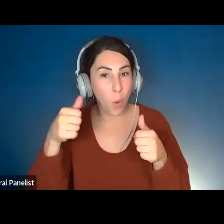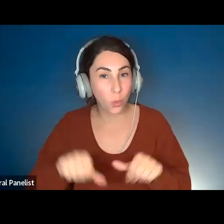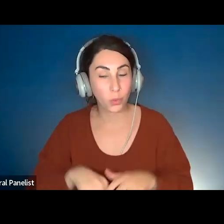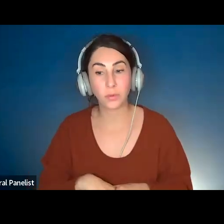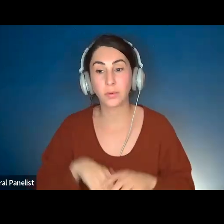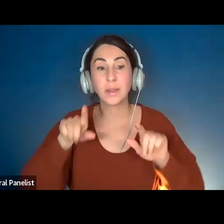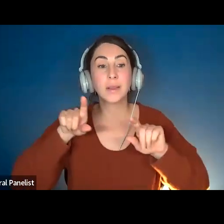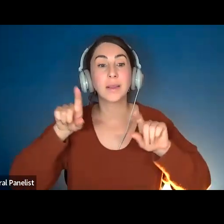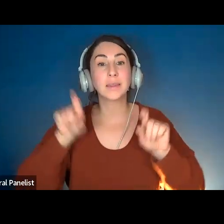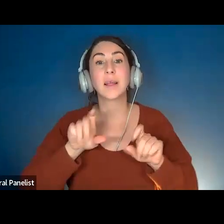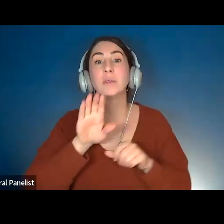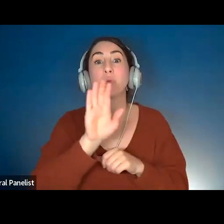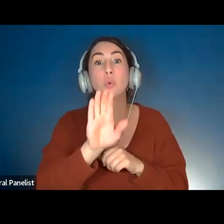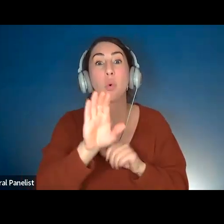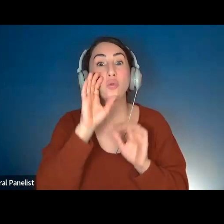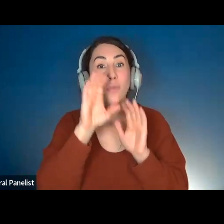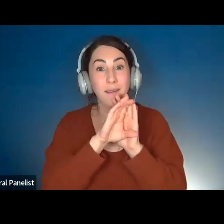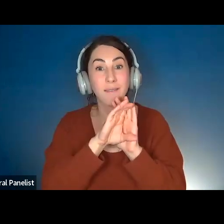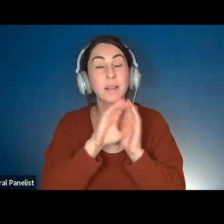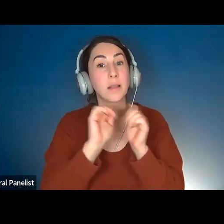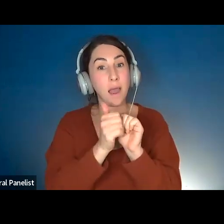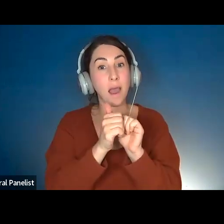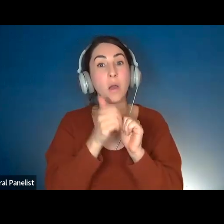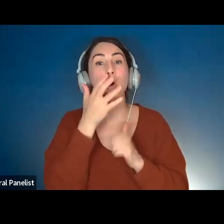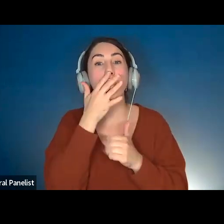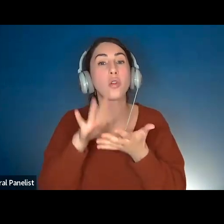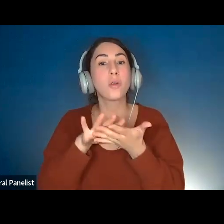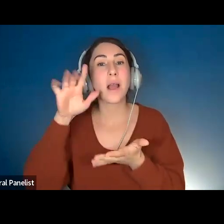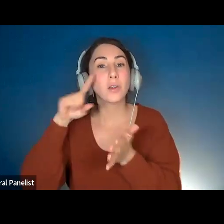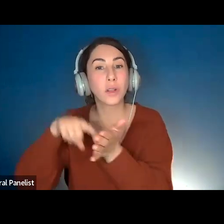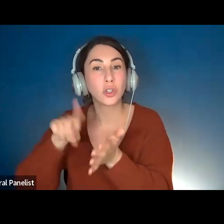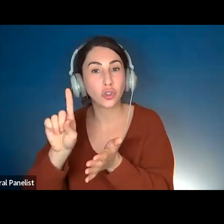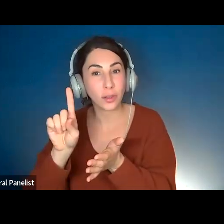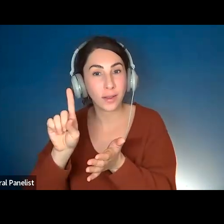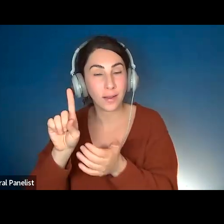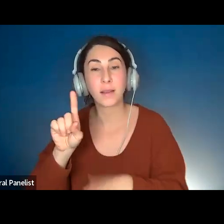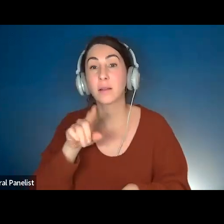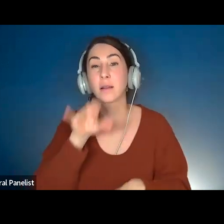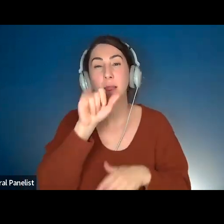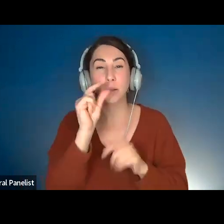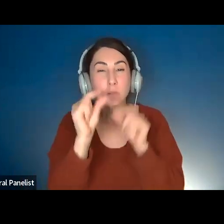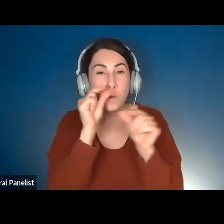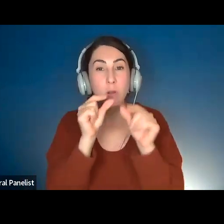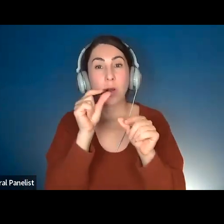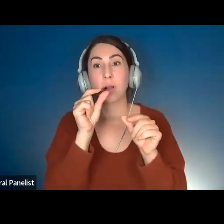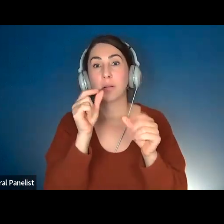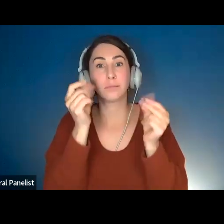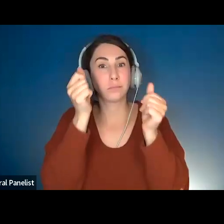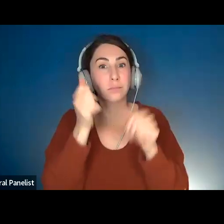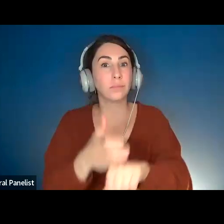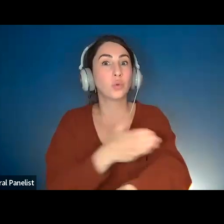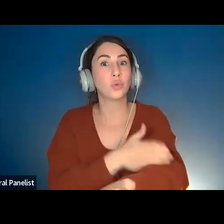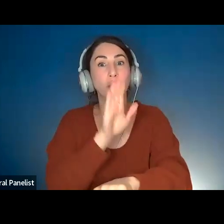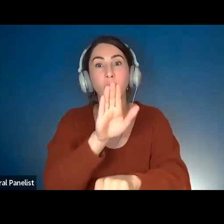Test your graphics with a color contrast checker. And these small steps can instantly improve reach